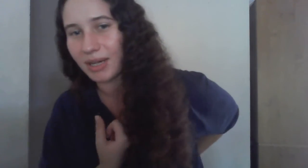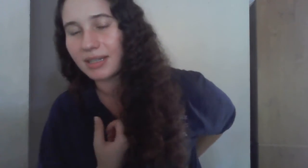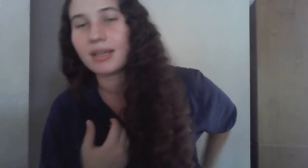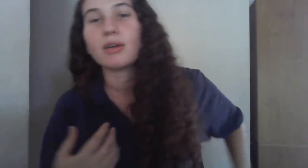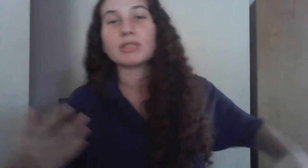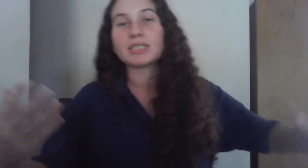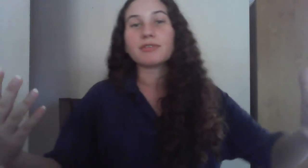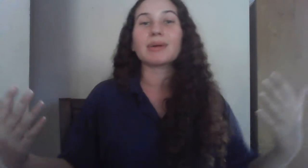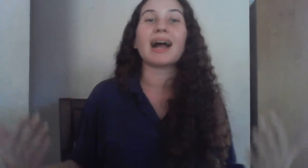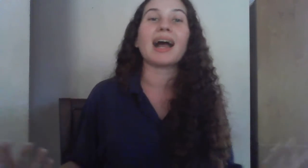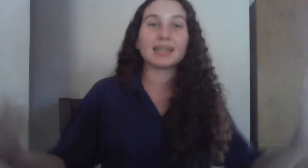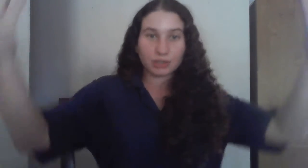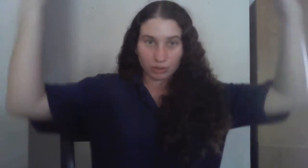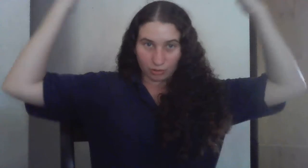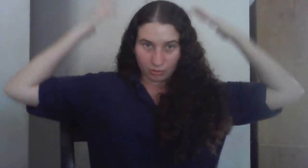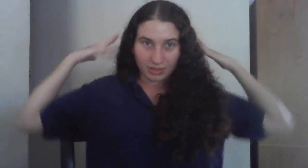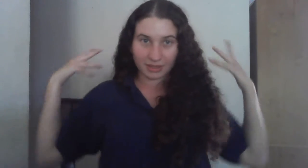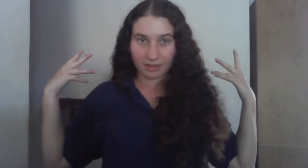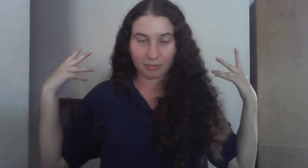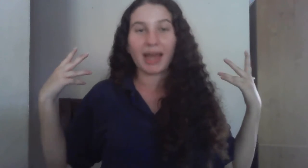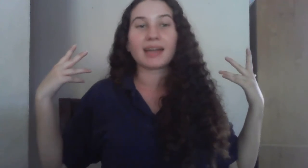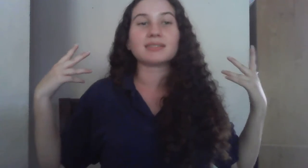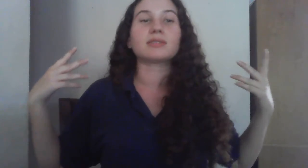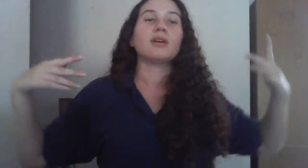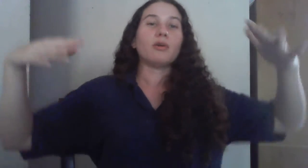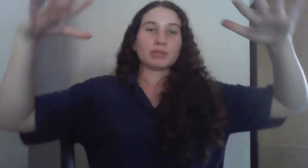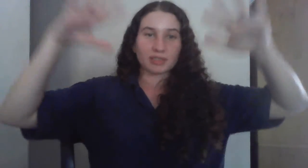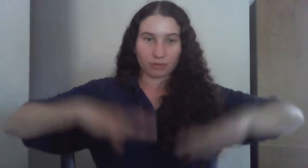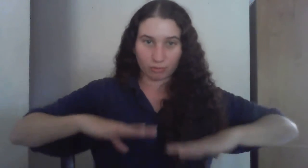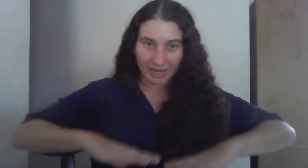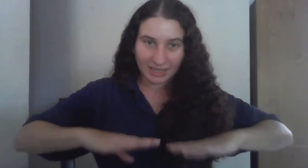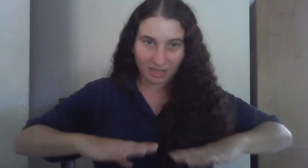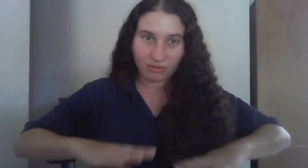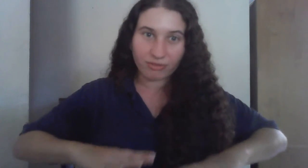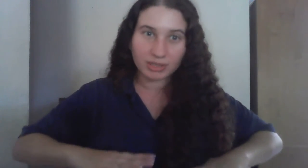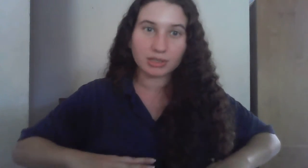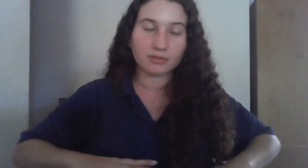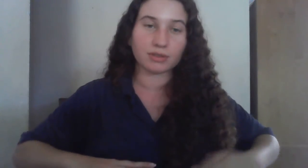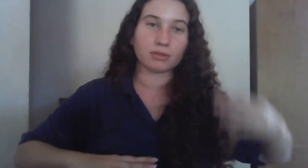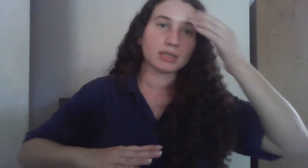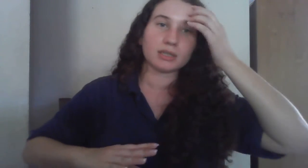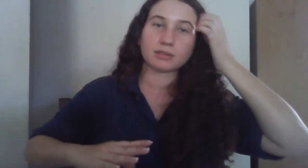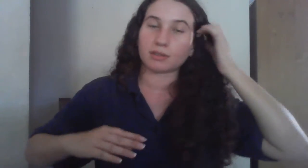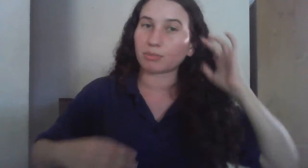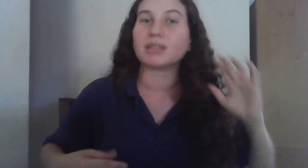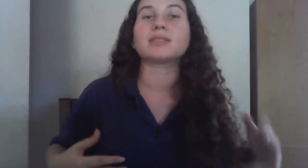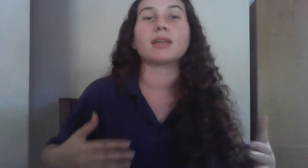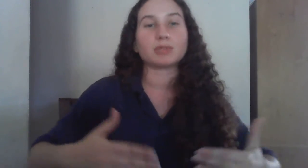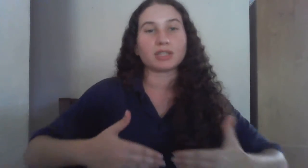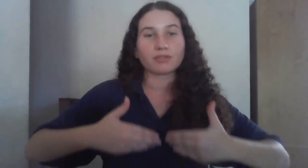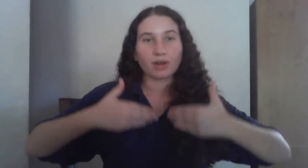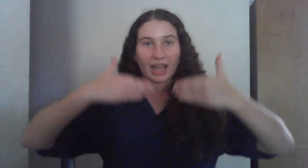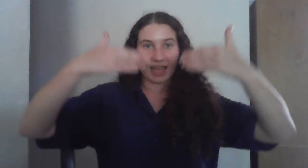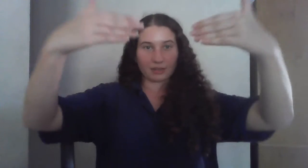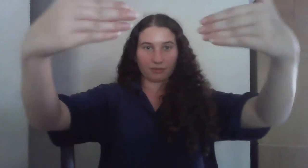right? Whatever behind you is the past, whatever right in front of you is the present, and whatever ahead of